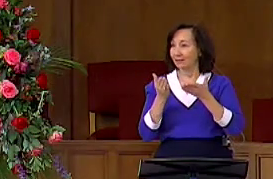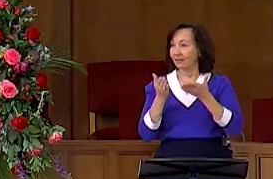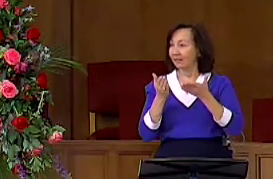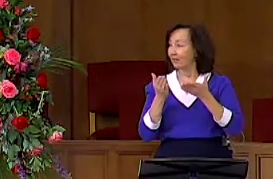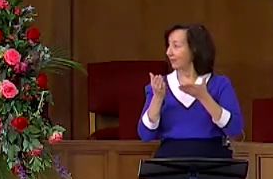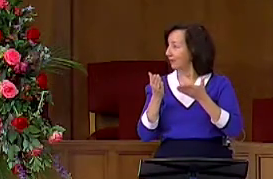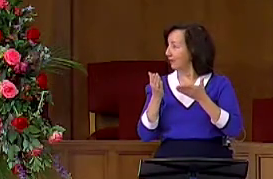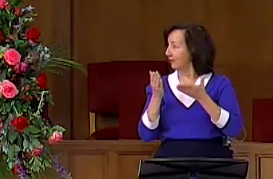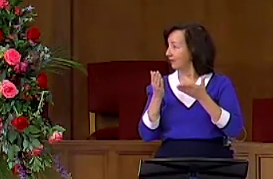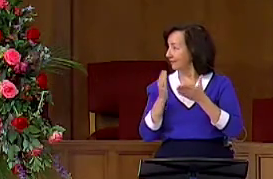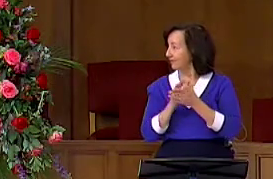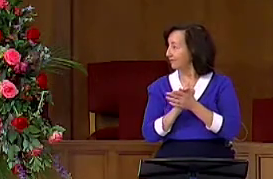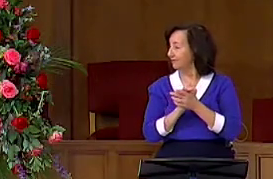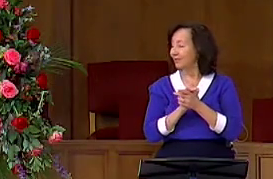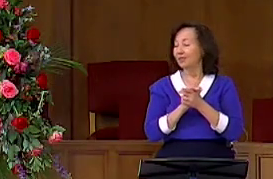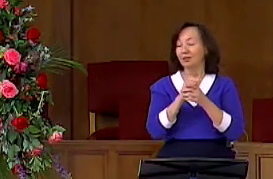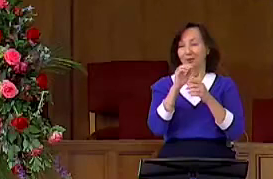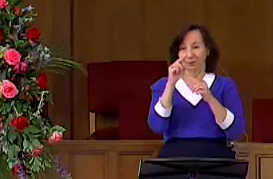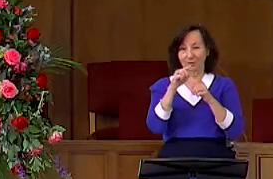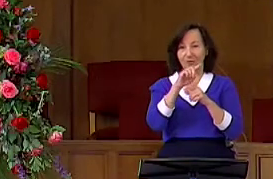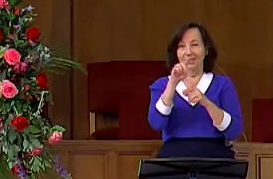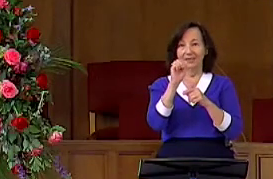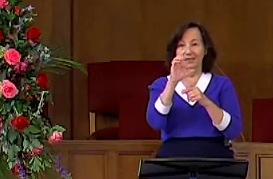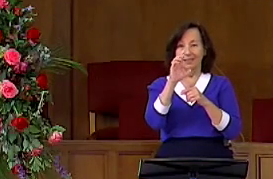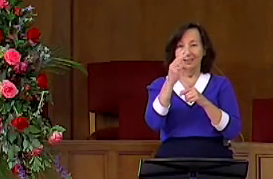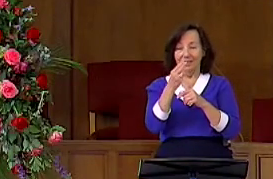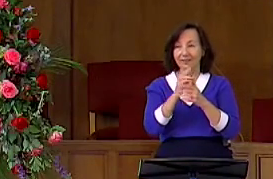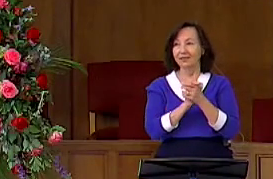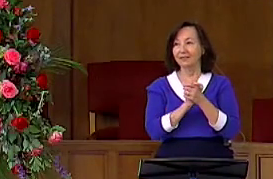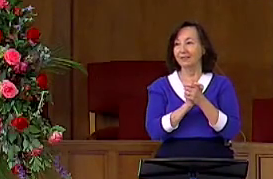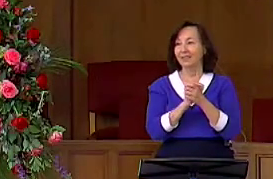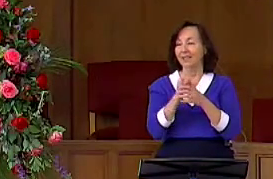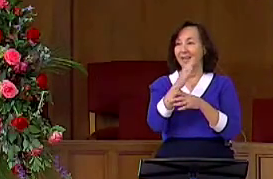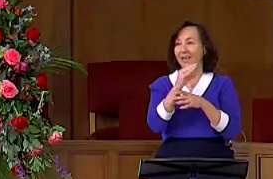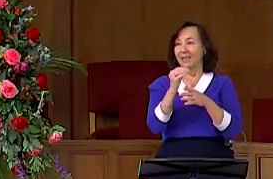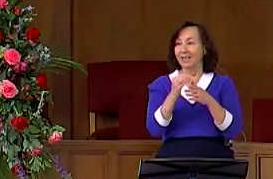there he is, "to Zach. And now,